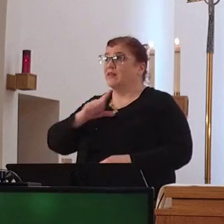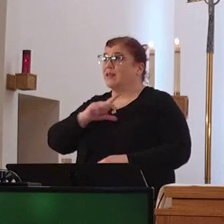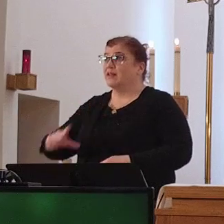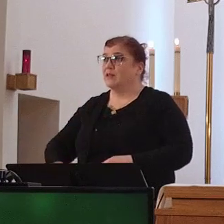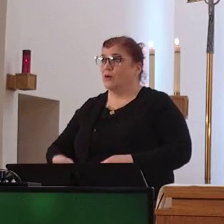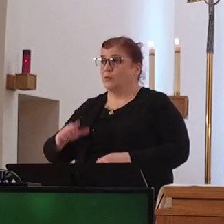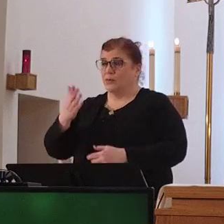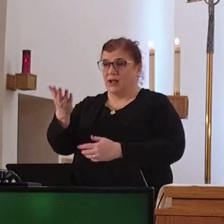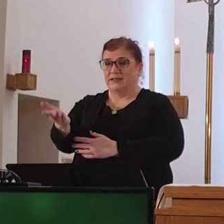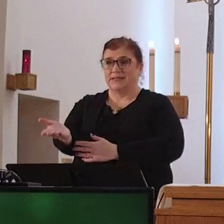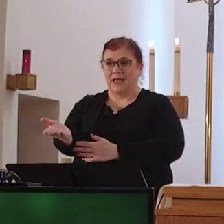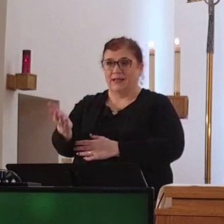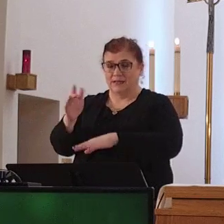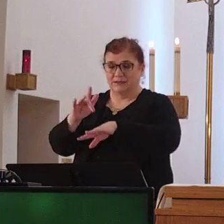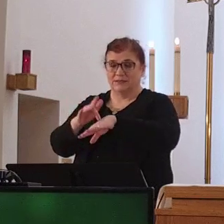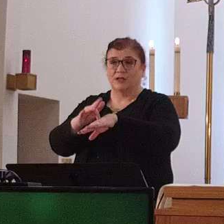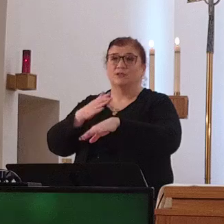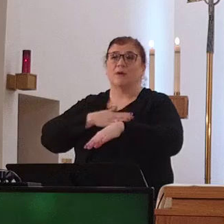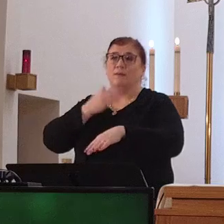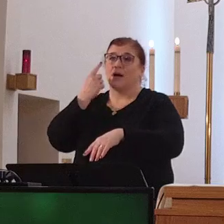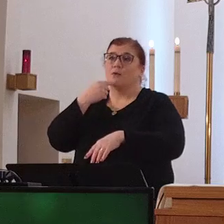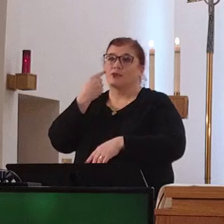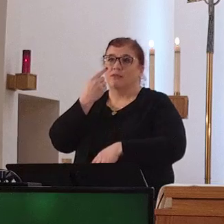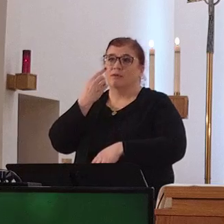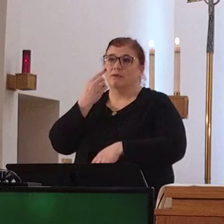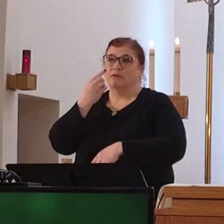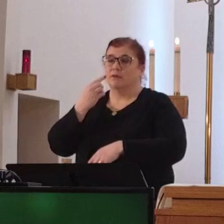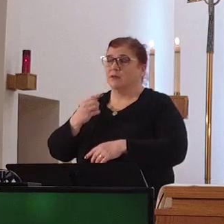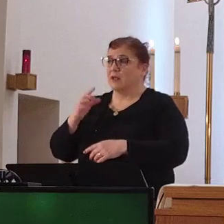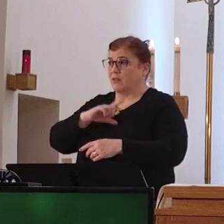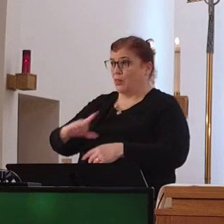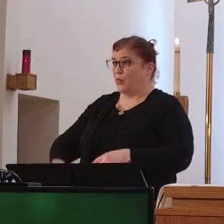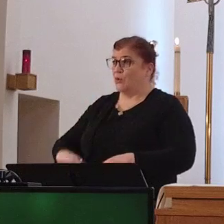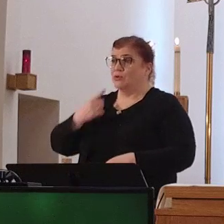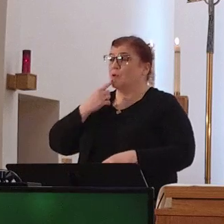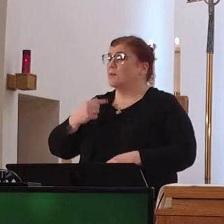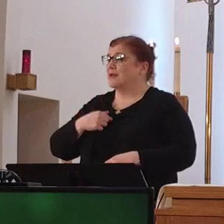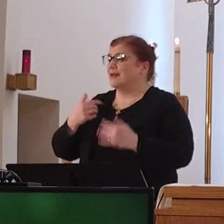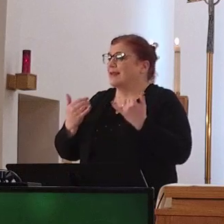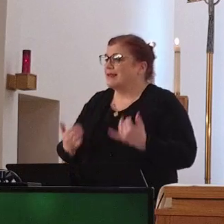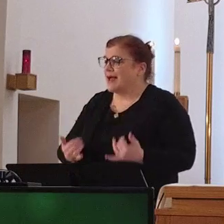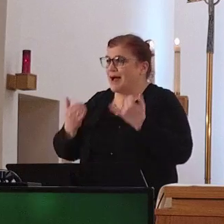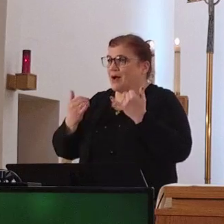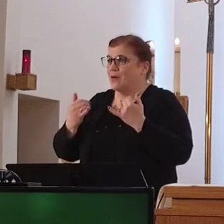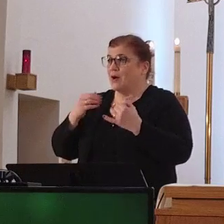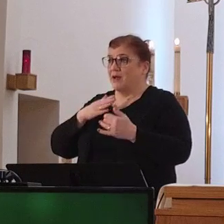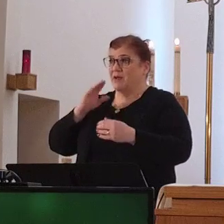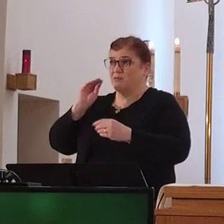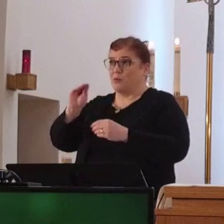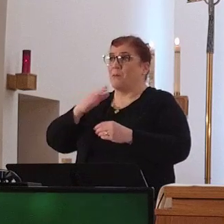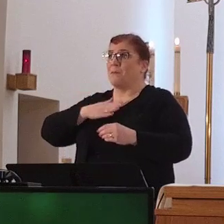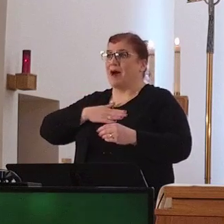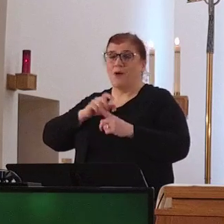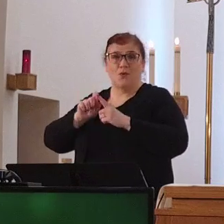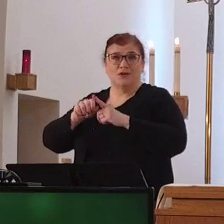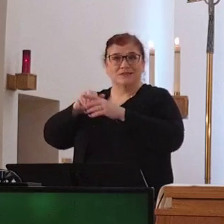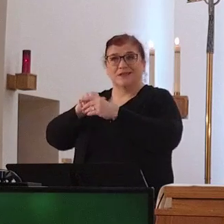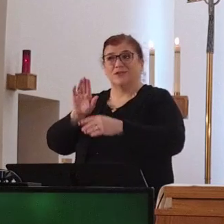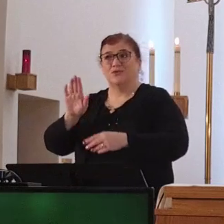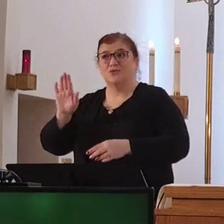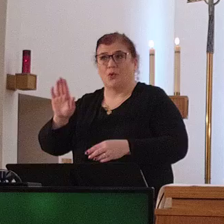put out his hand and touched my mouth. And the Lord said to me, "Now I have put my words in your